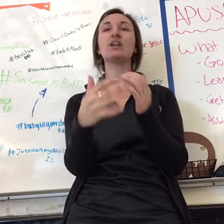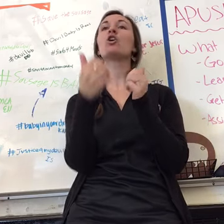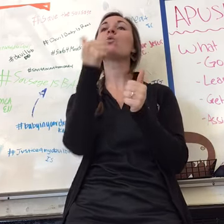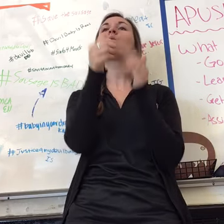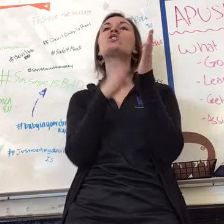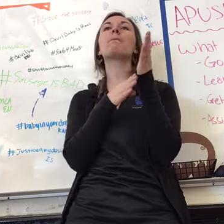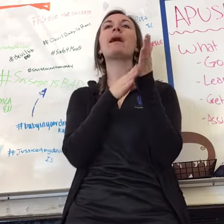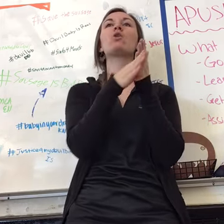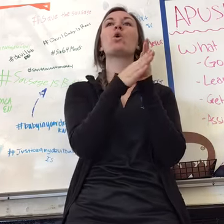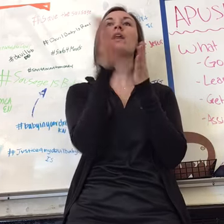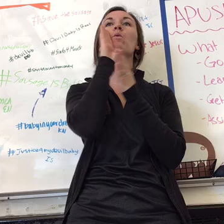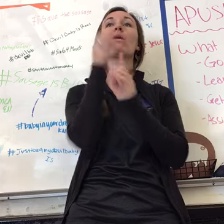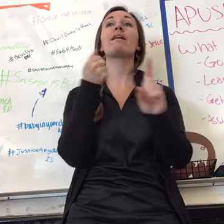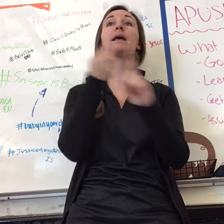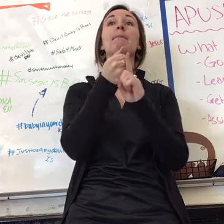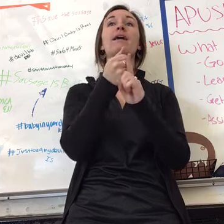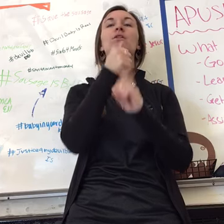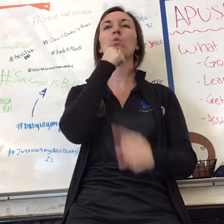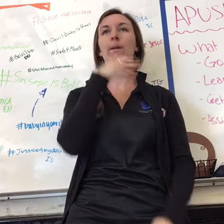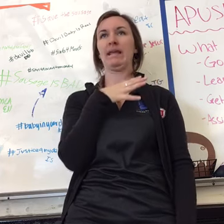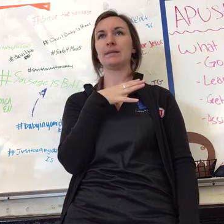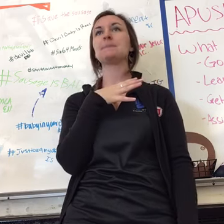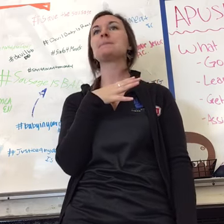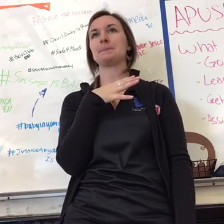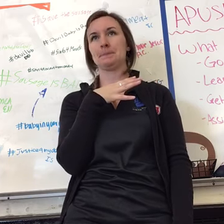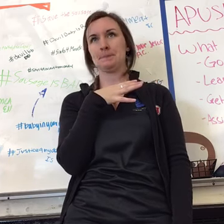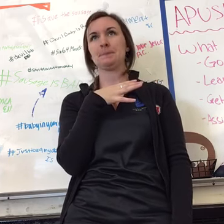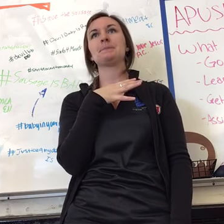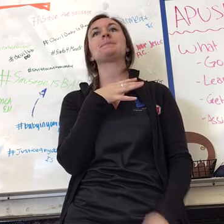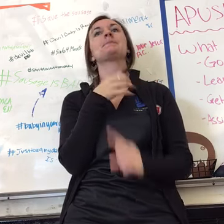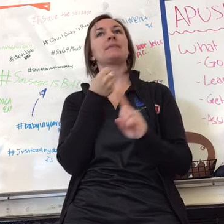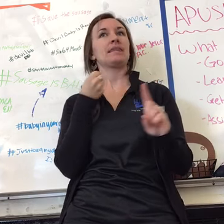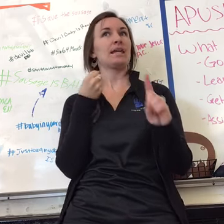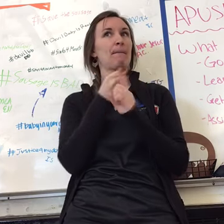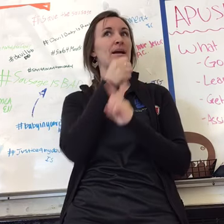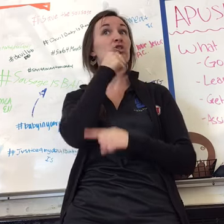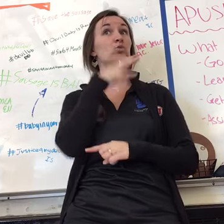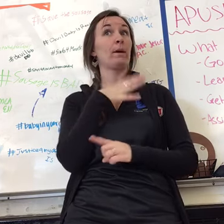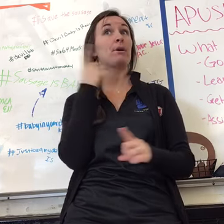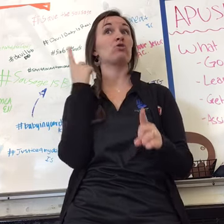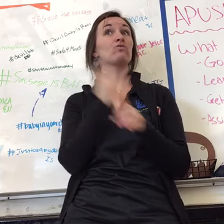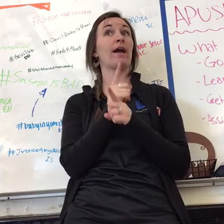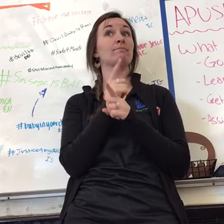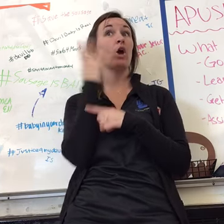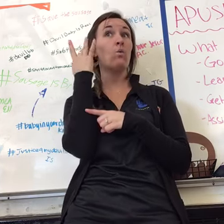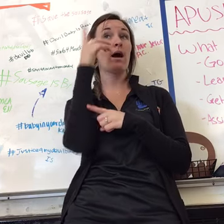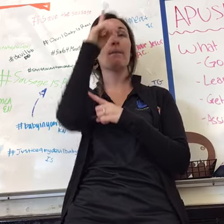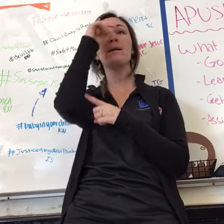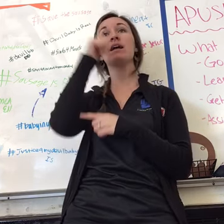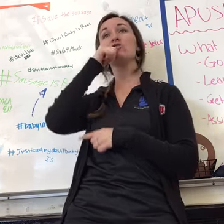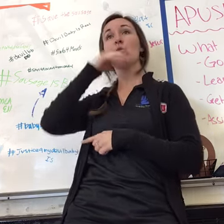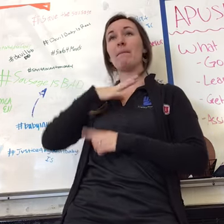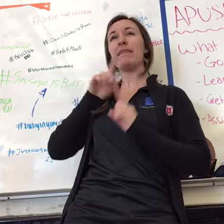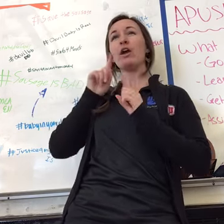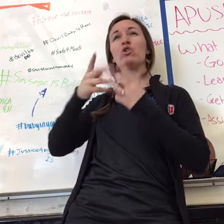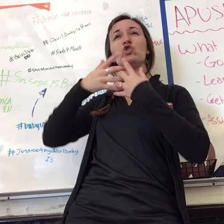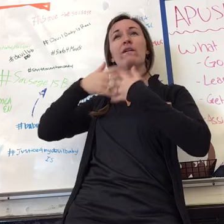impact? Women. Okay? So remember, these women are going to go to these factory cities that really become